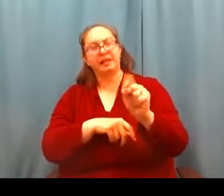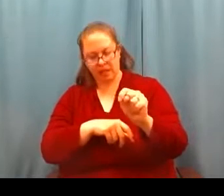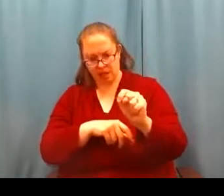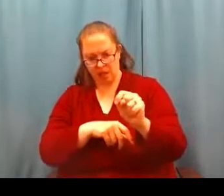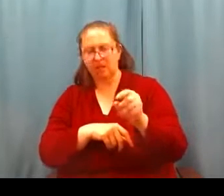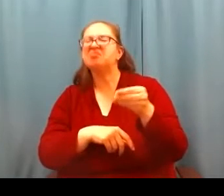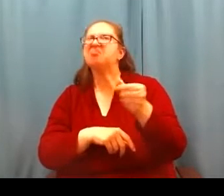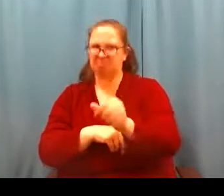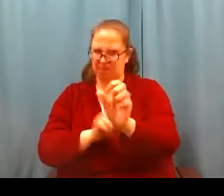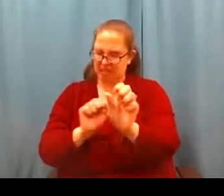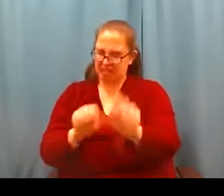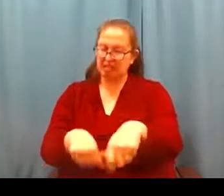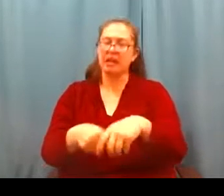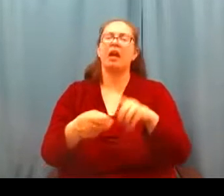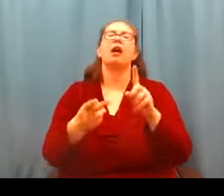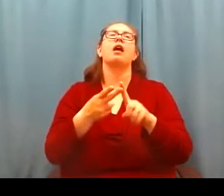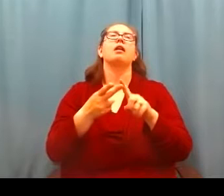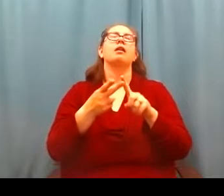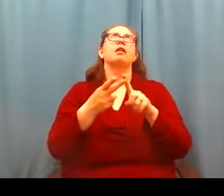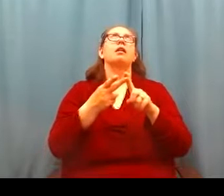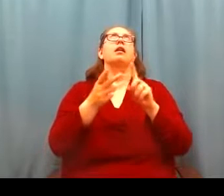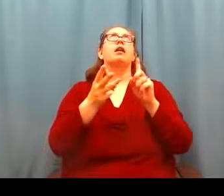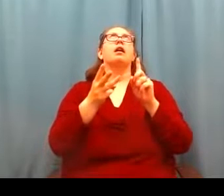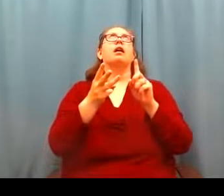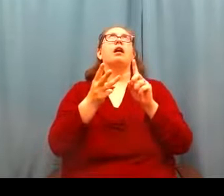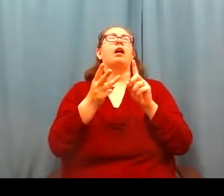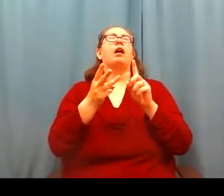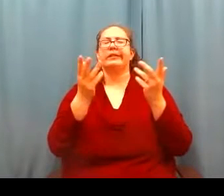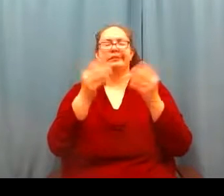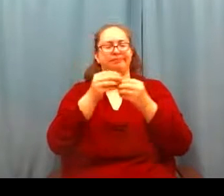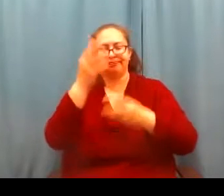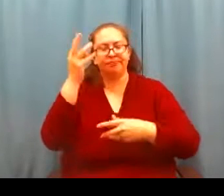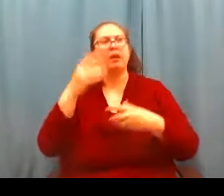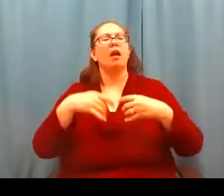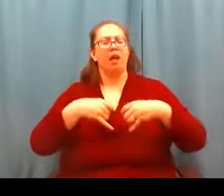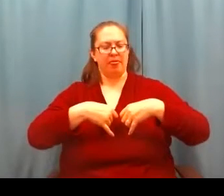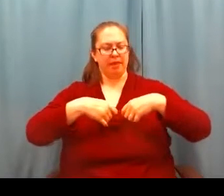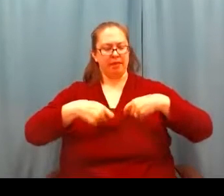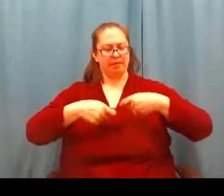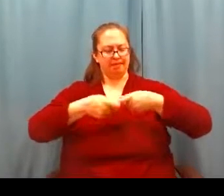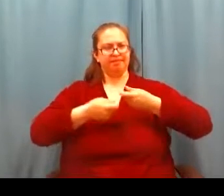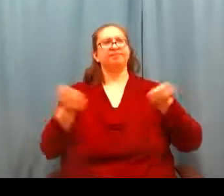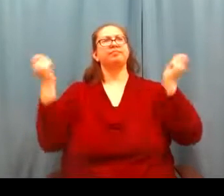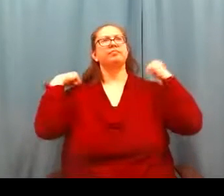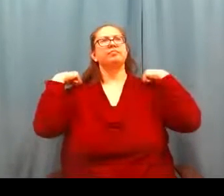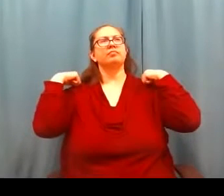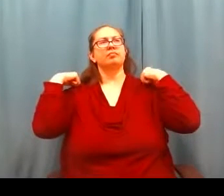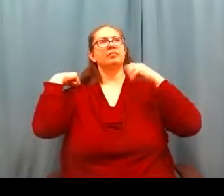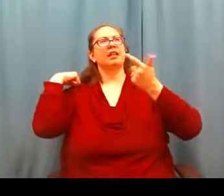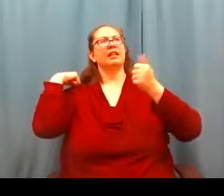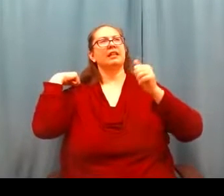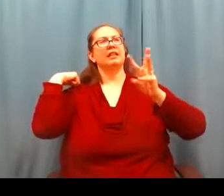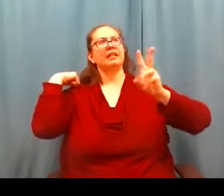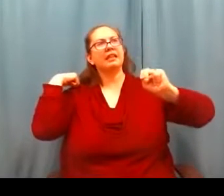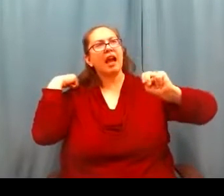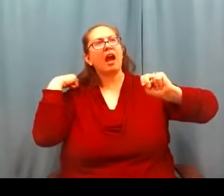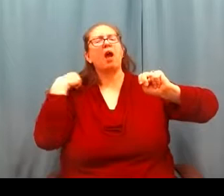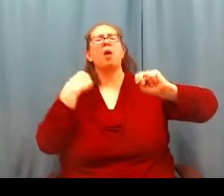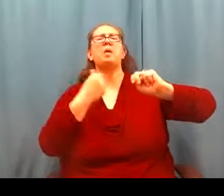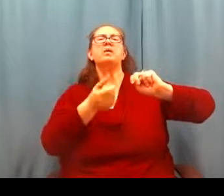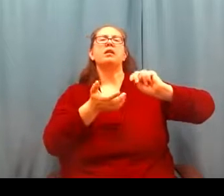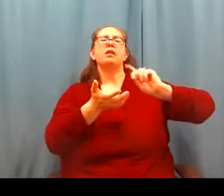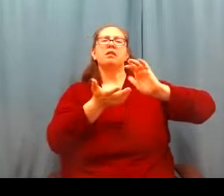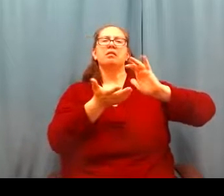spend to mask, test kits, there's all kinds of things, gowns, medical supplies, money that we